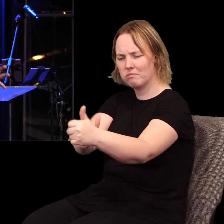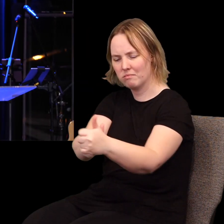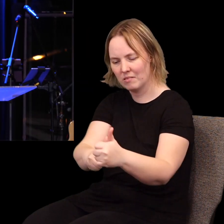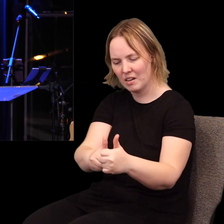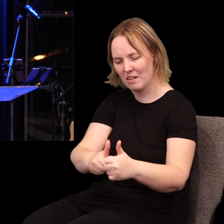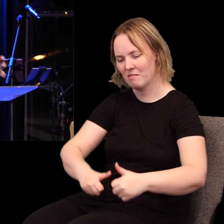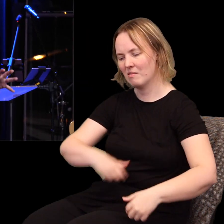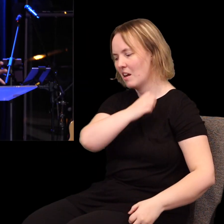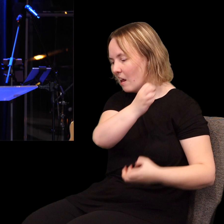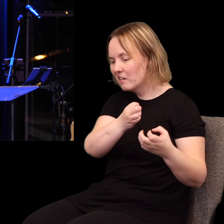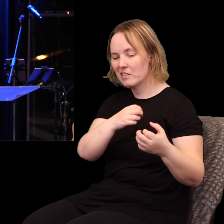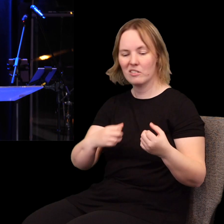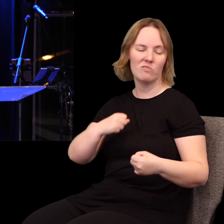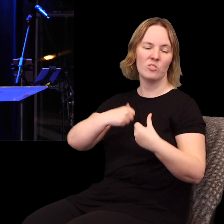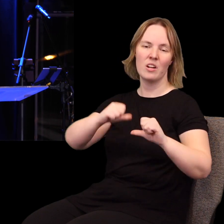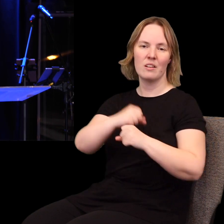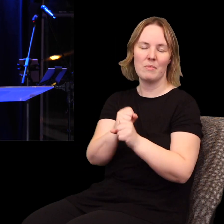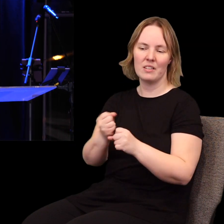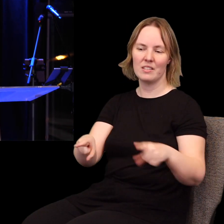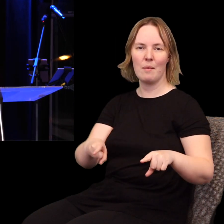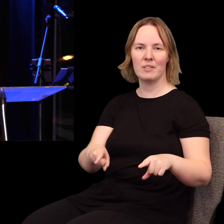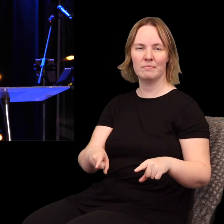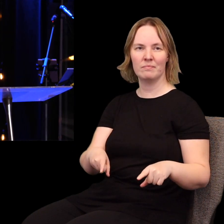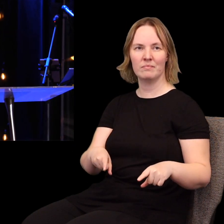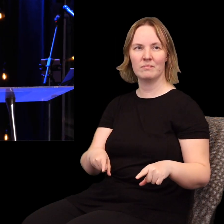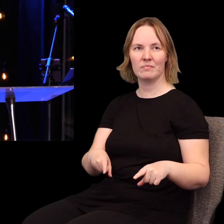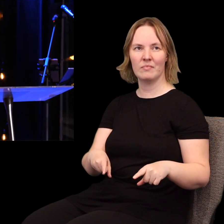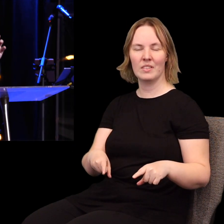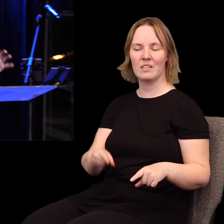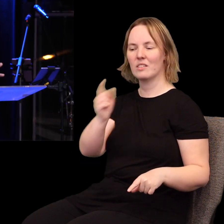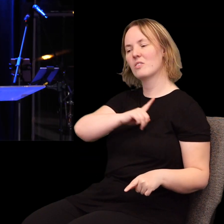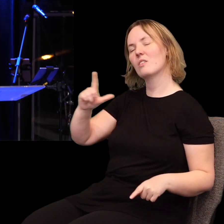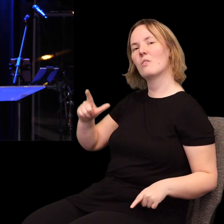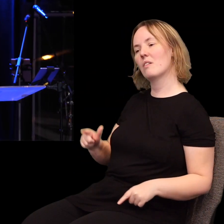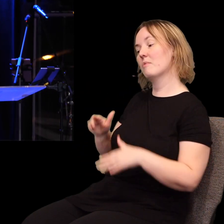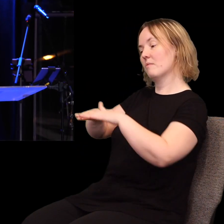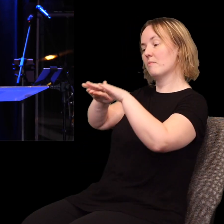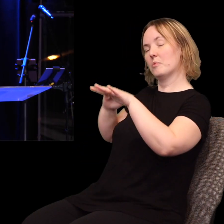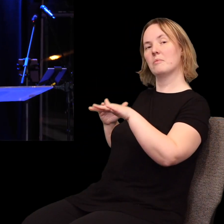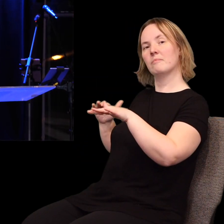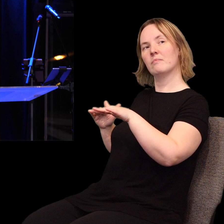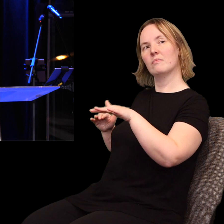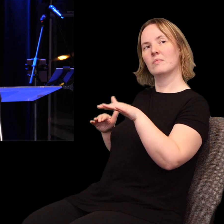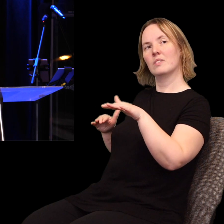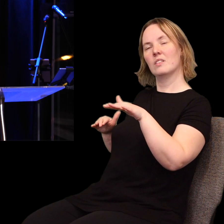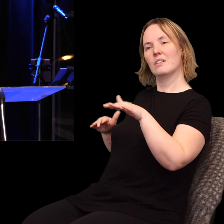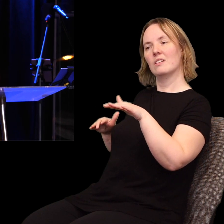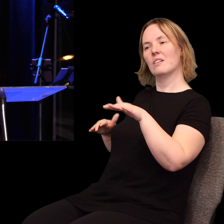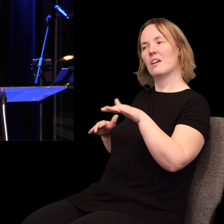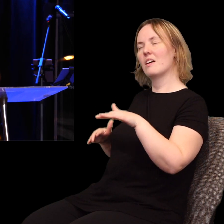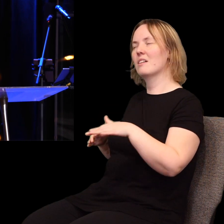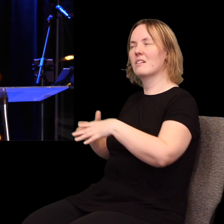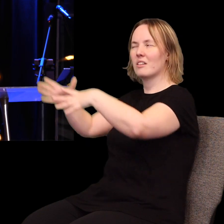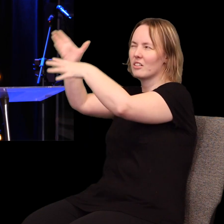going after, expending energy, trying to make things happen, even in the name of ministry or good things, instead you say, Lord, I'm going to step back. I'm